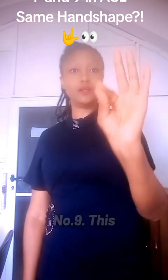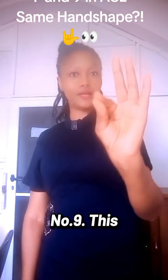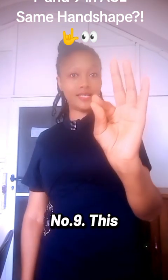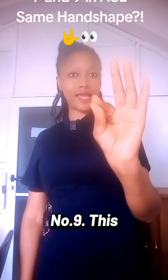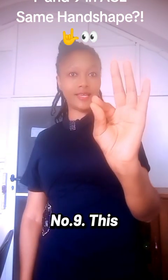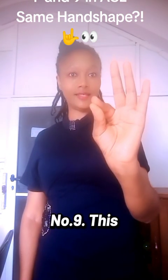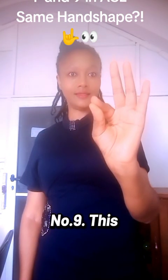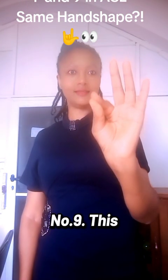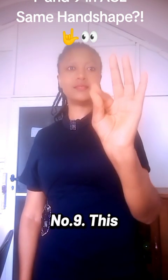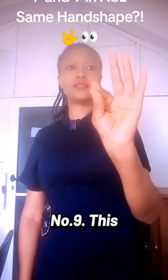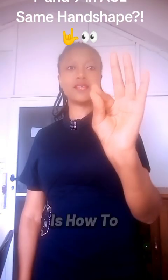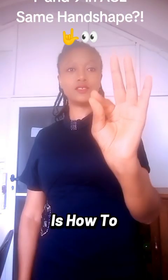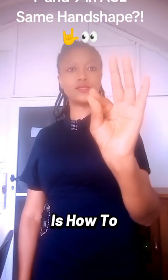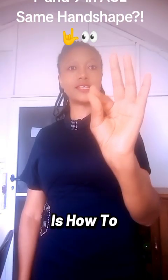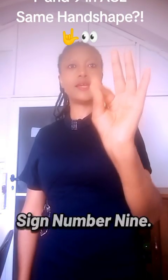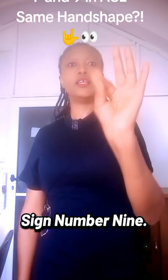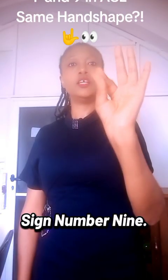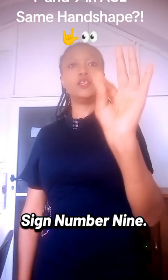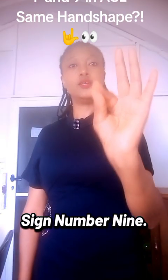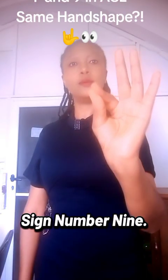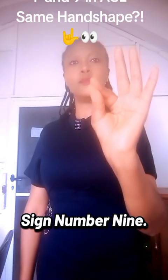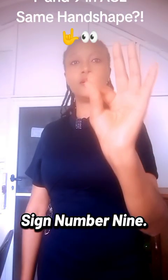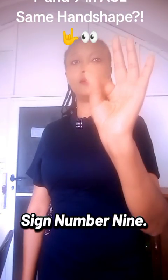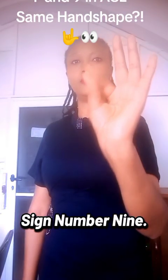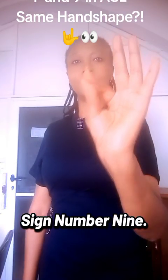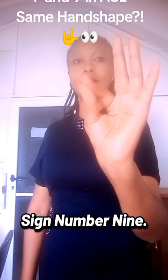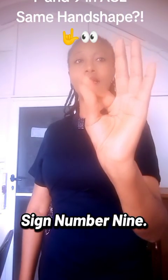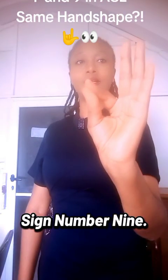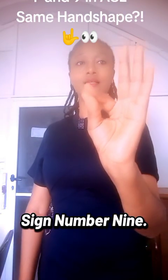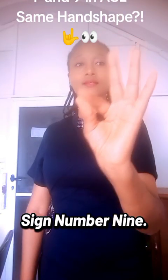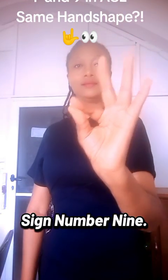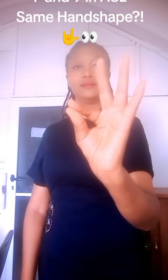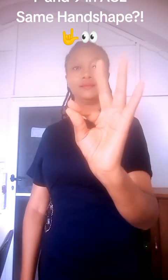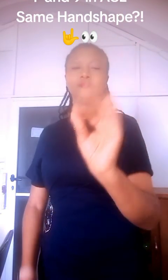Number 9. This is how to sign number 9.